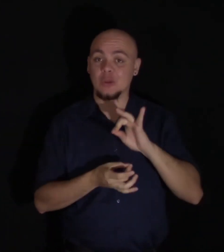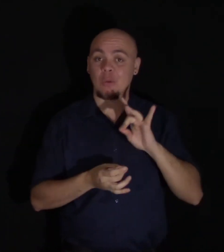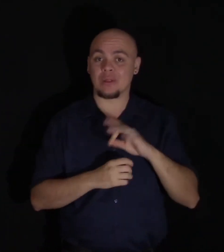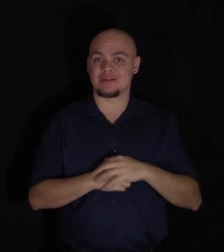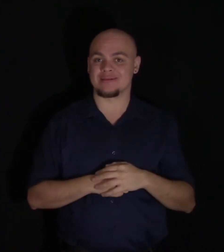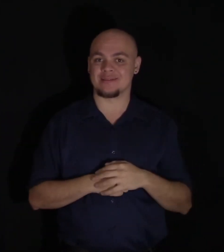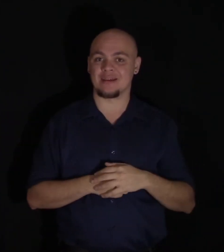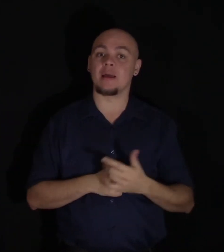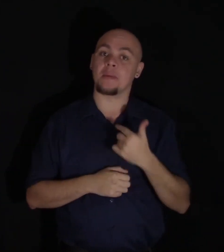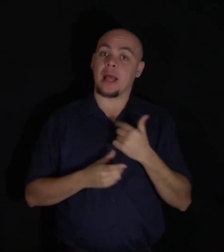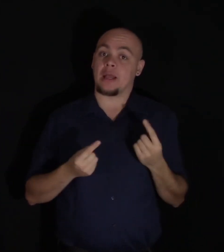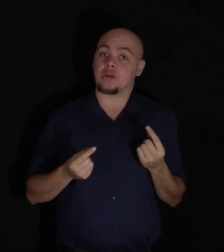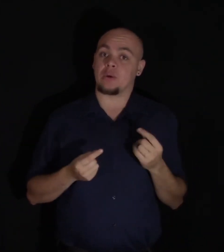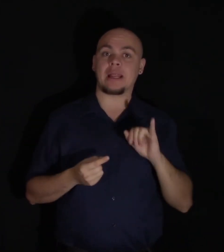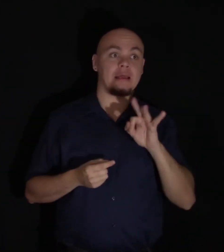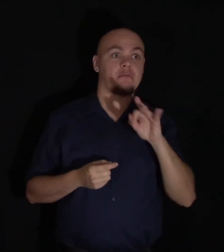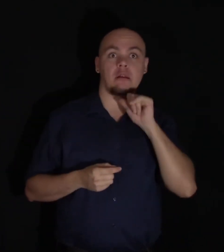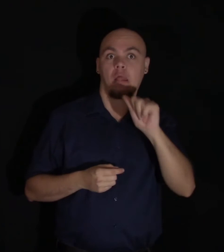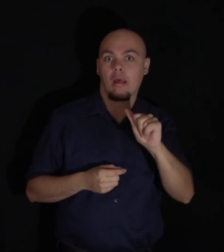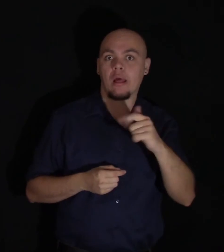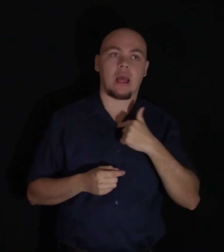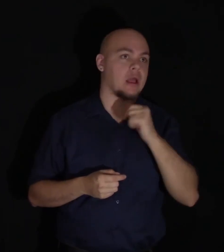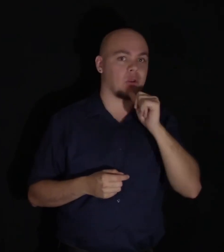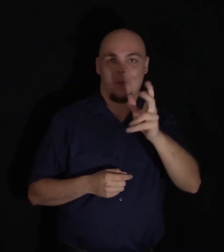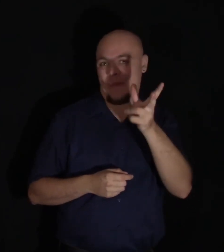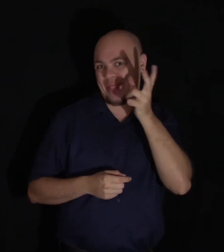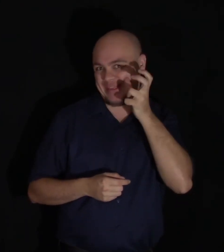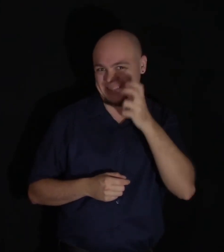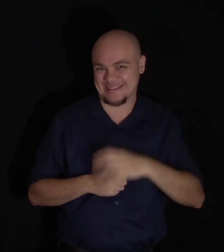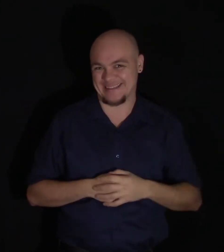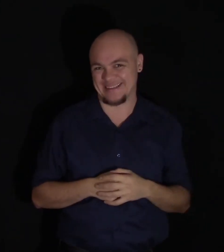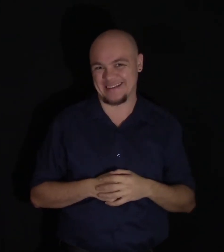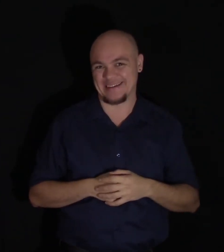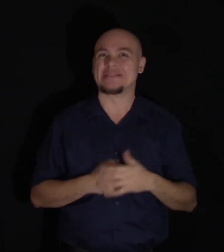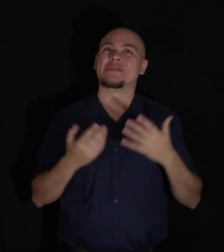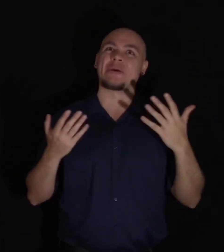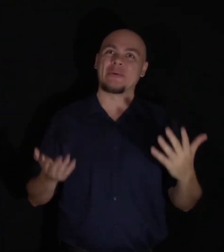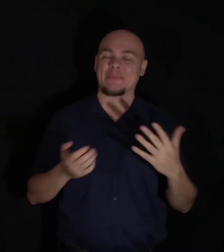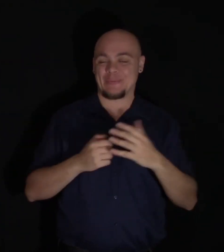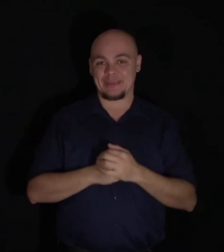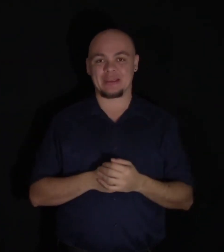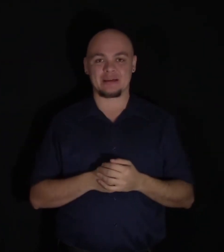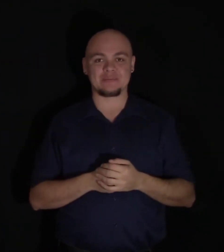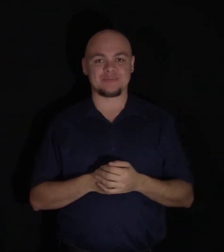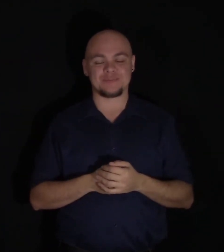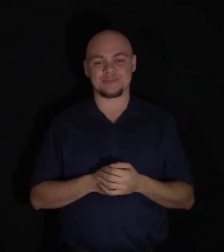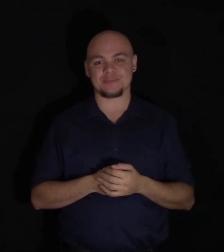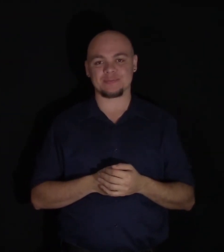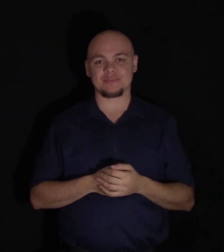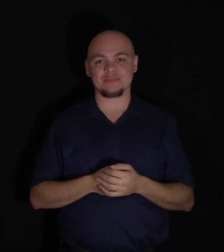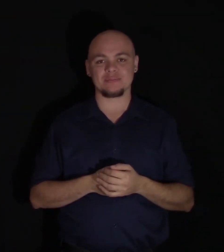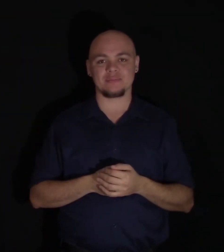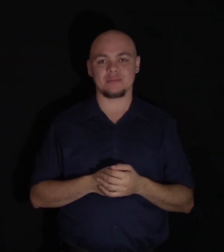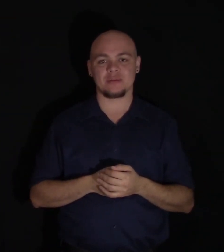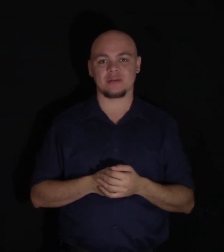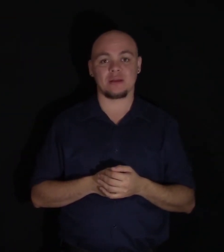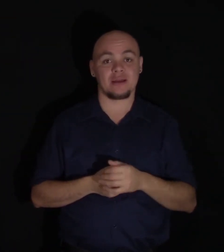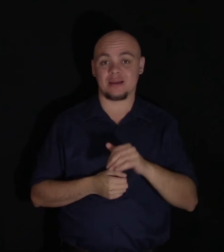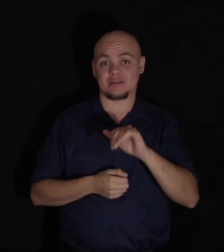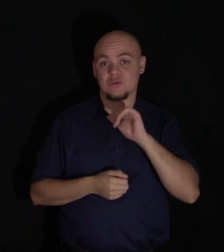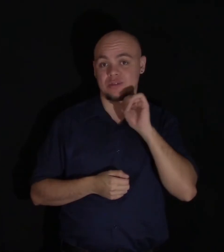always do it because otherwise I don't listen. So we already covered this. Don't forget, not real